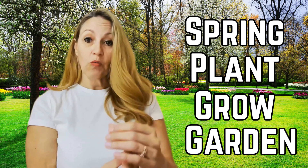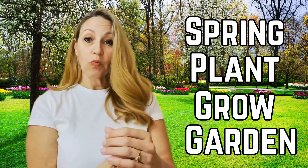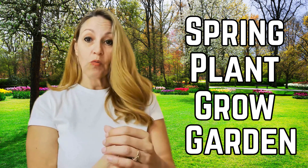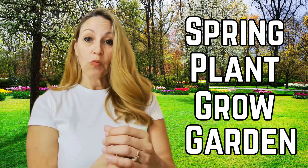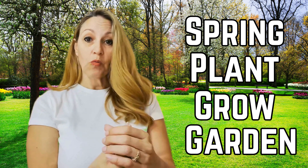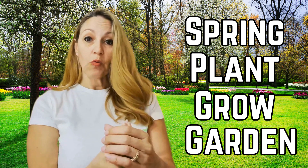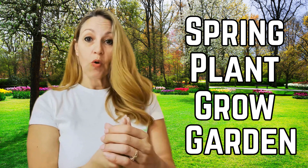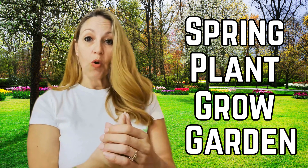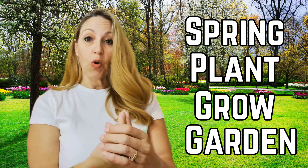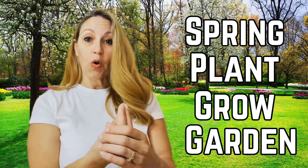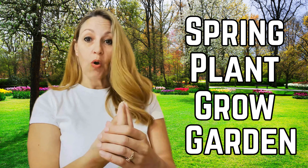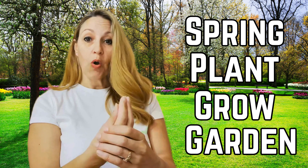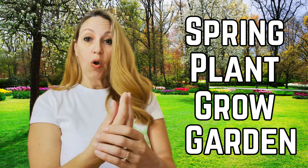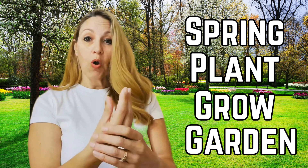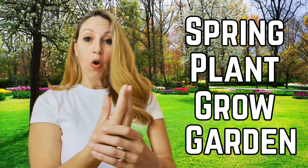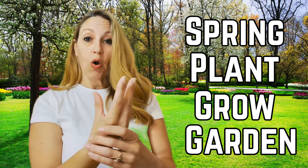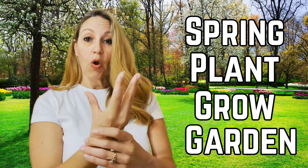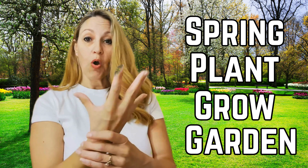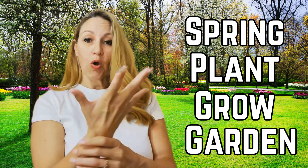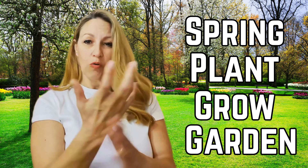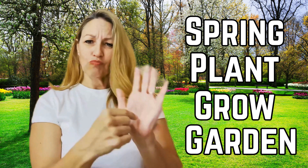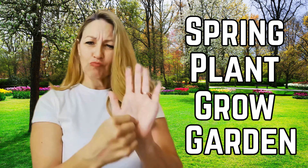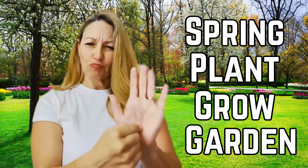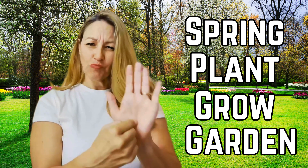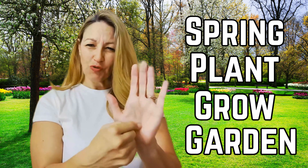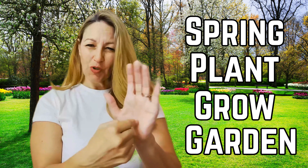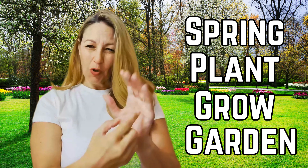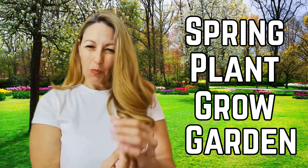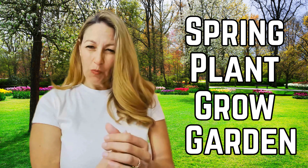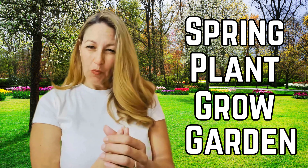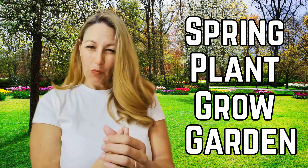Grow. You're going to show something growing.